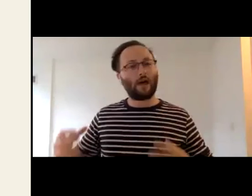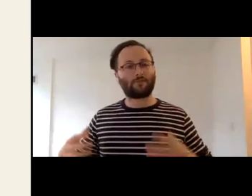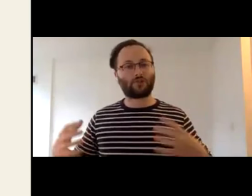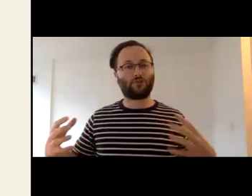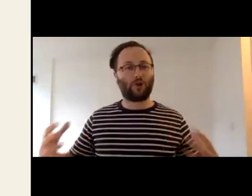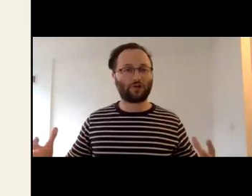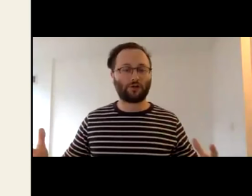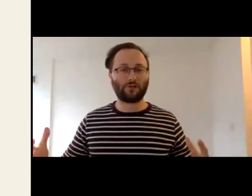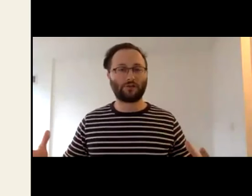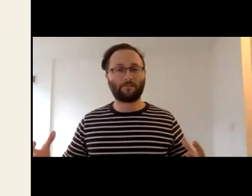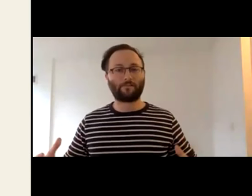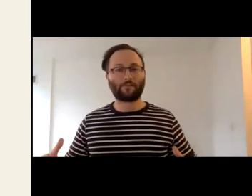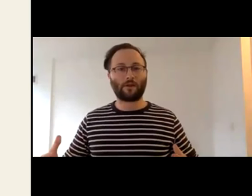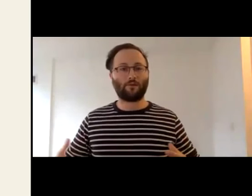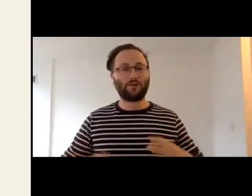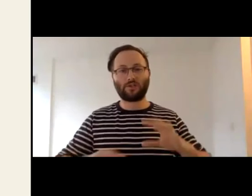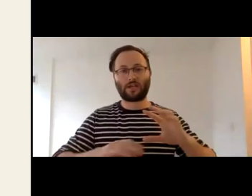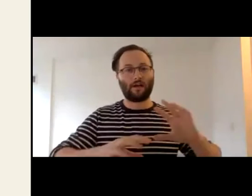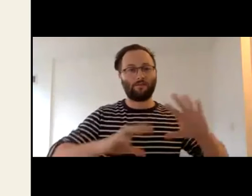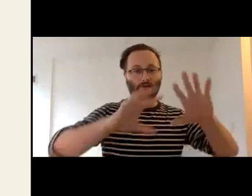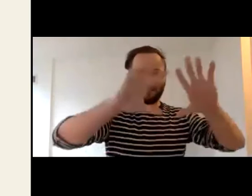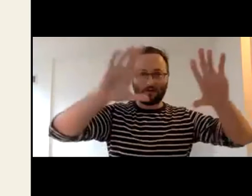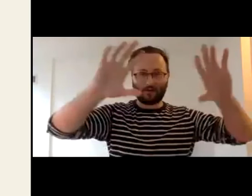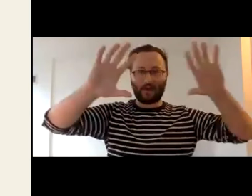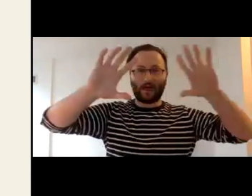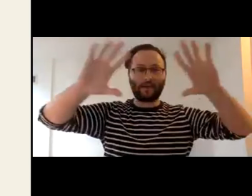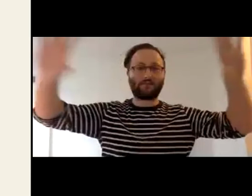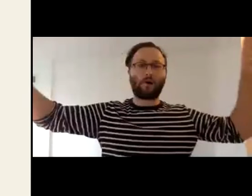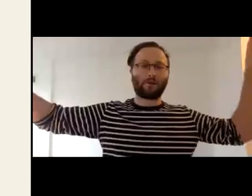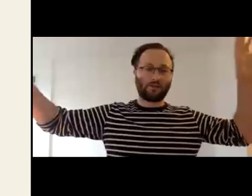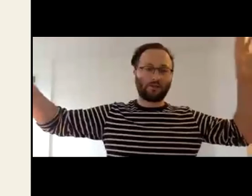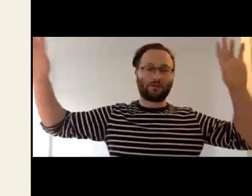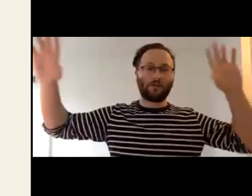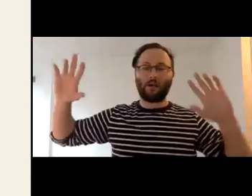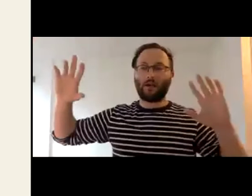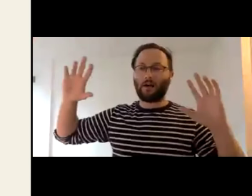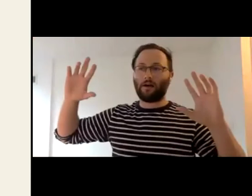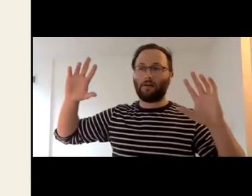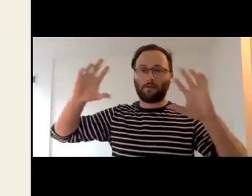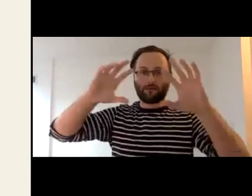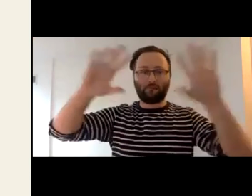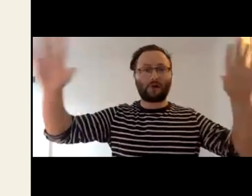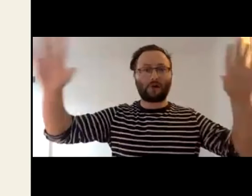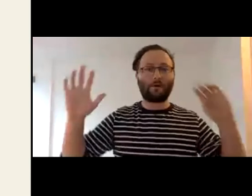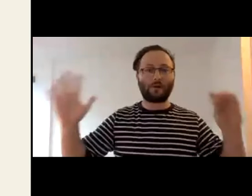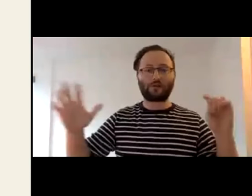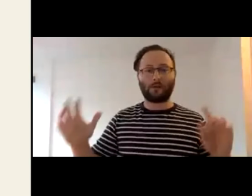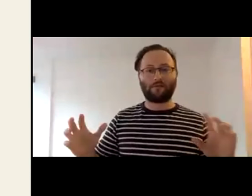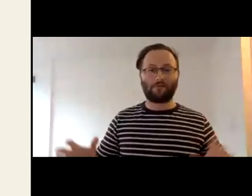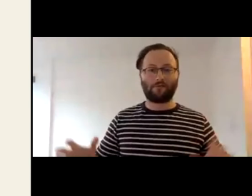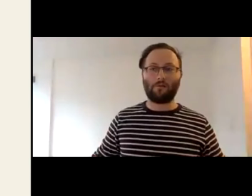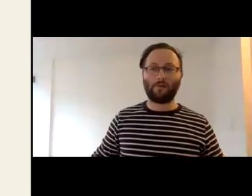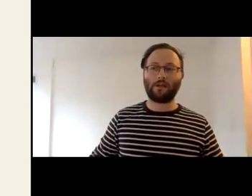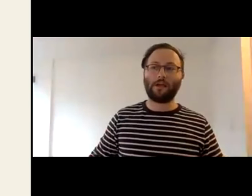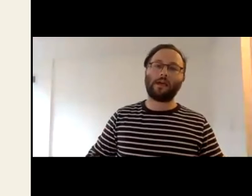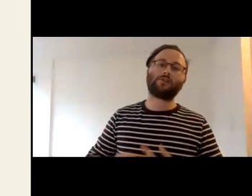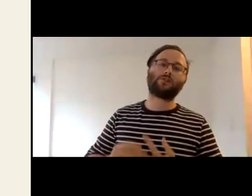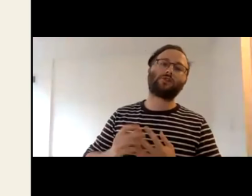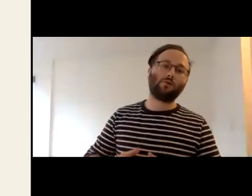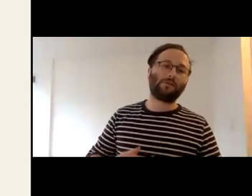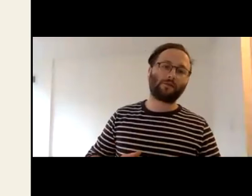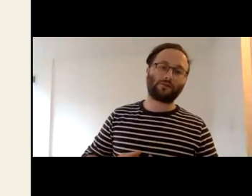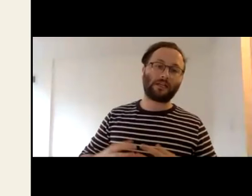don't have structures, we just have the heads in boxes, the sort of Brady Bunch type of environment.